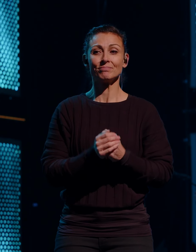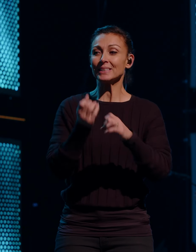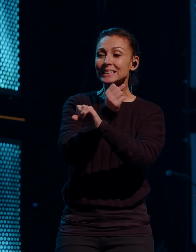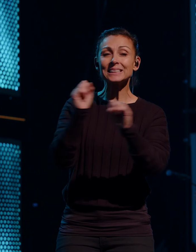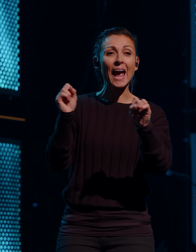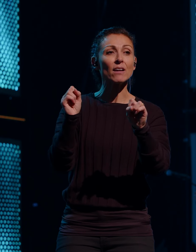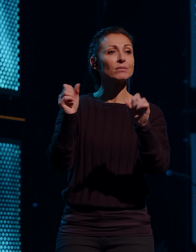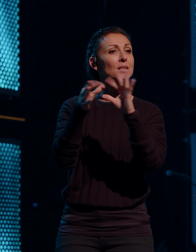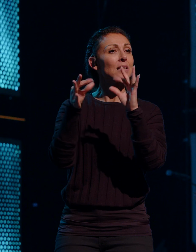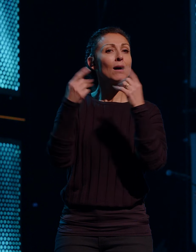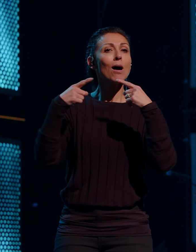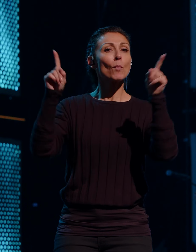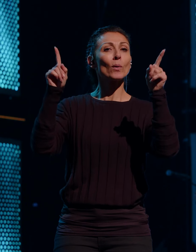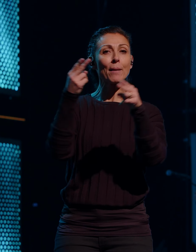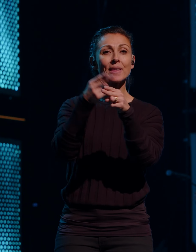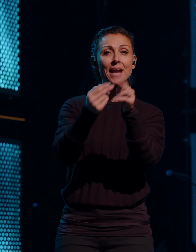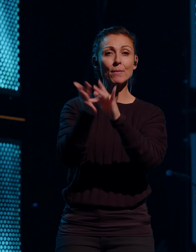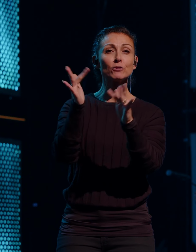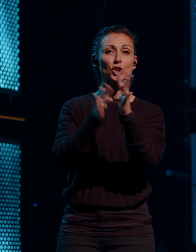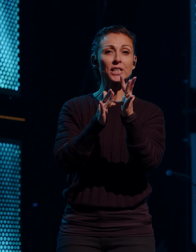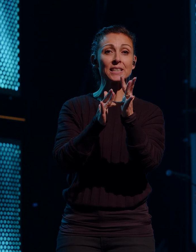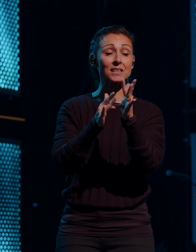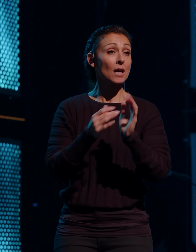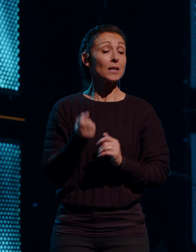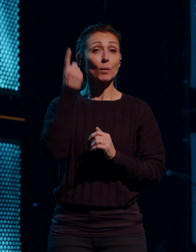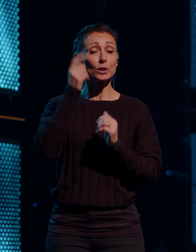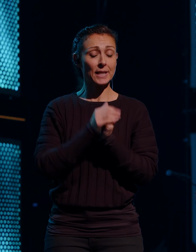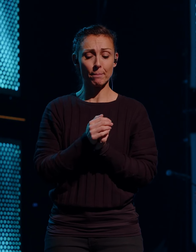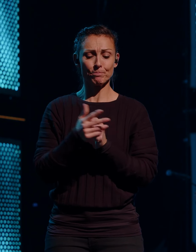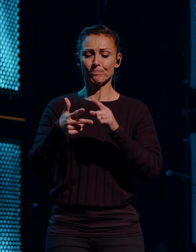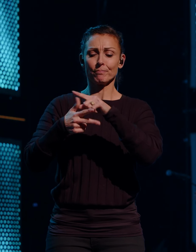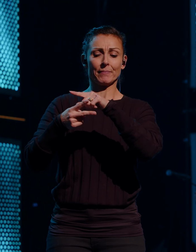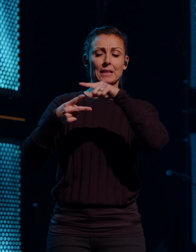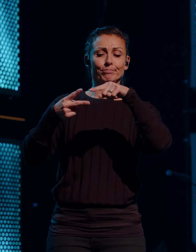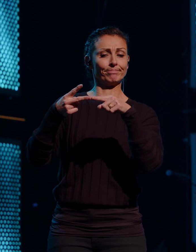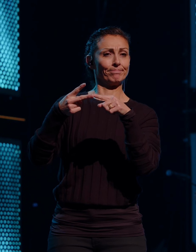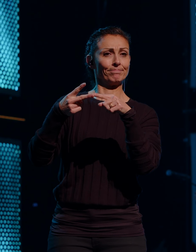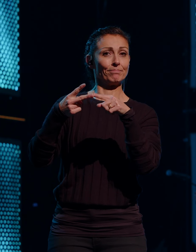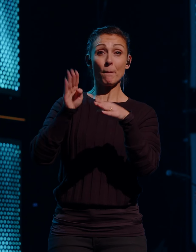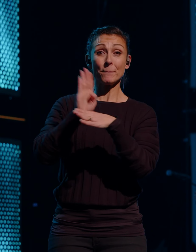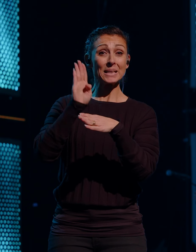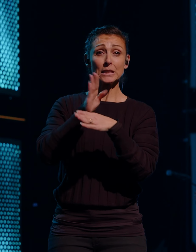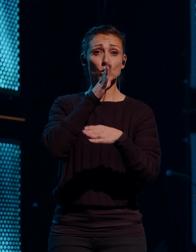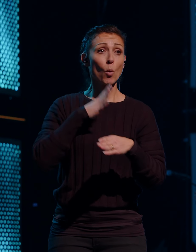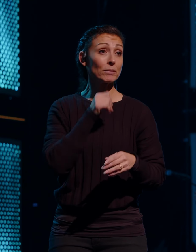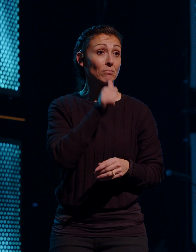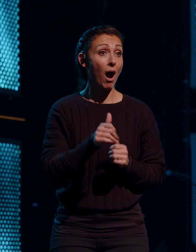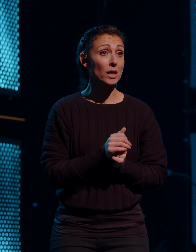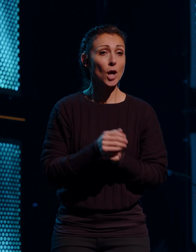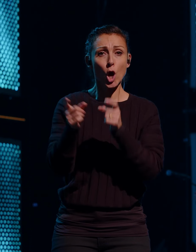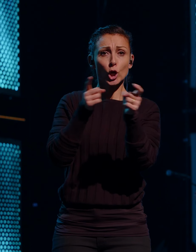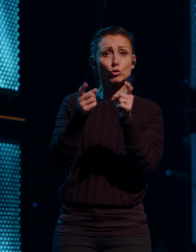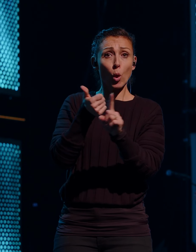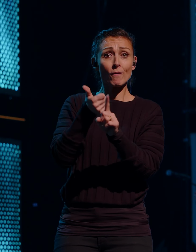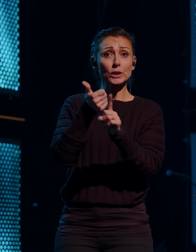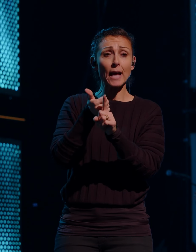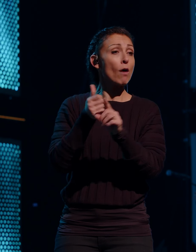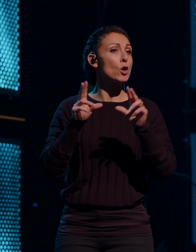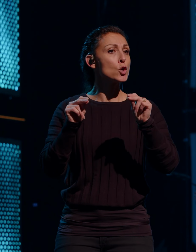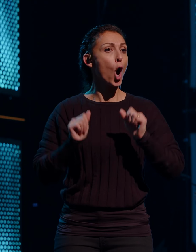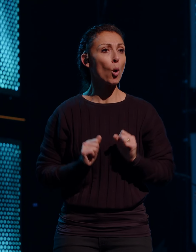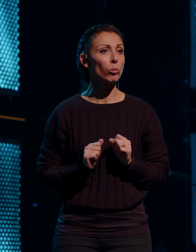say the name of Jesus. And it's not another high-class businesswoman who seems to be in control of her life, but this time it's